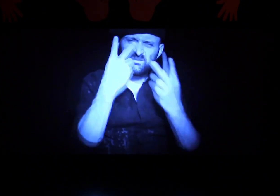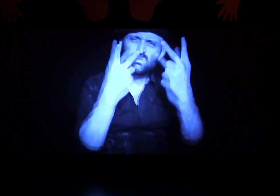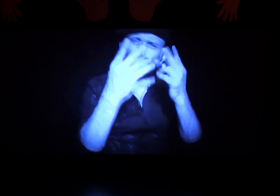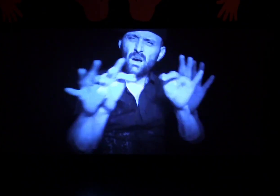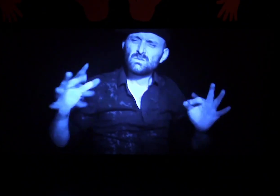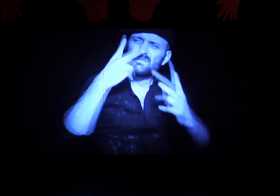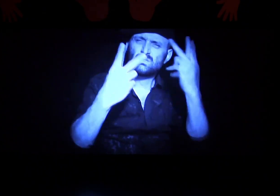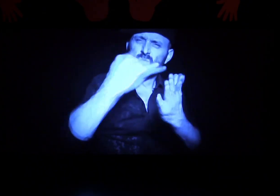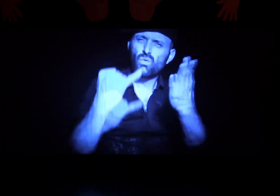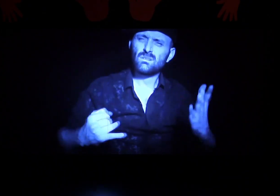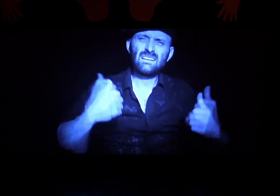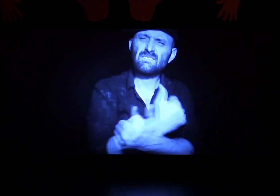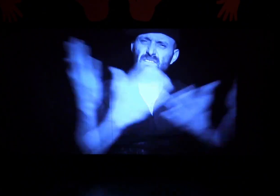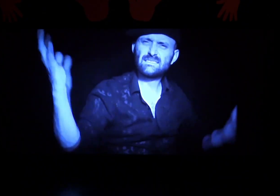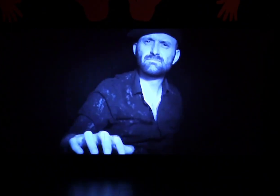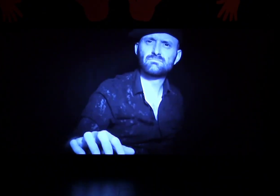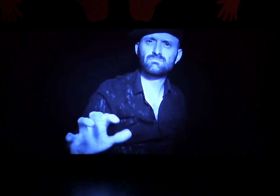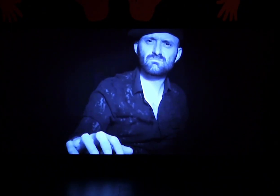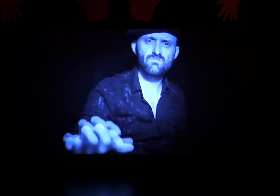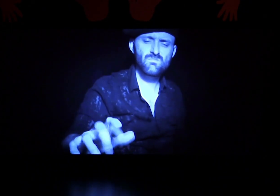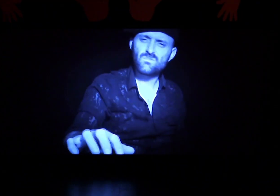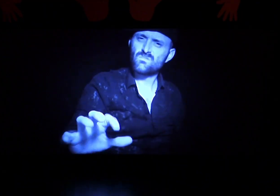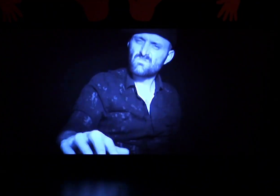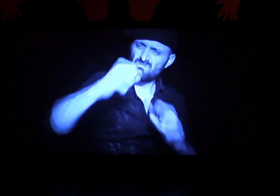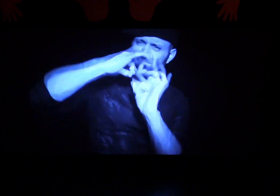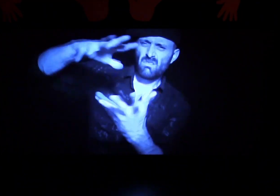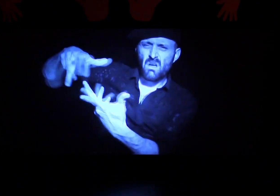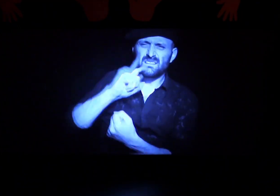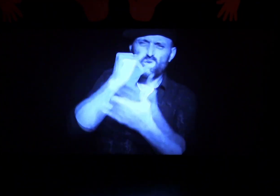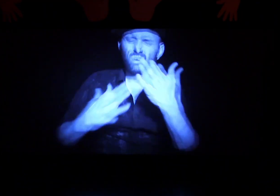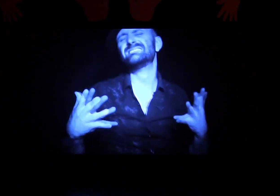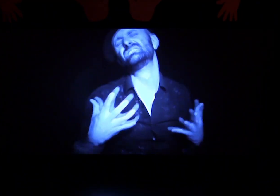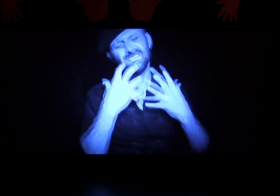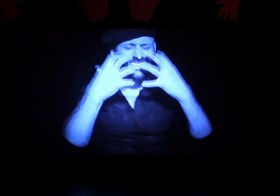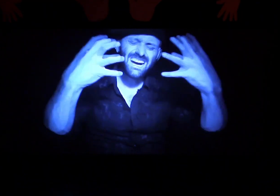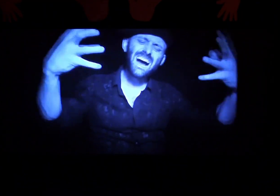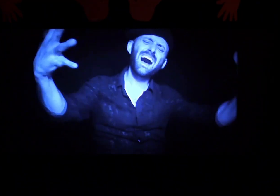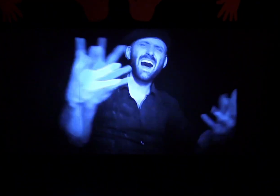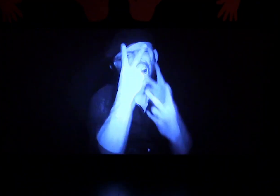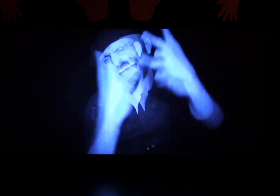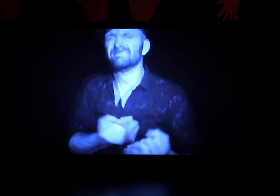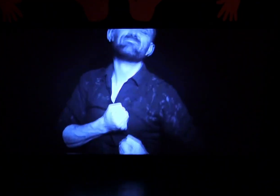Survival through visual language, visual art. The deaf world explodes with